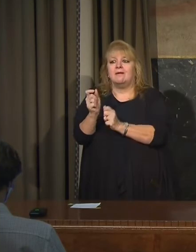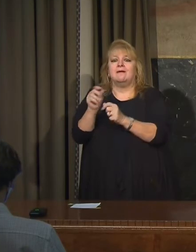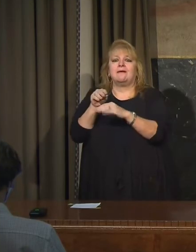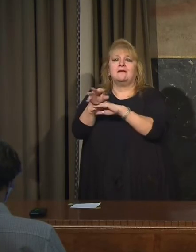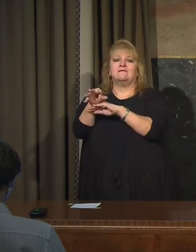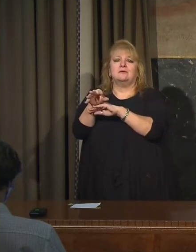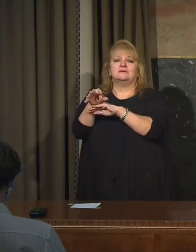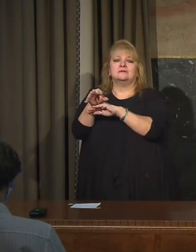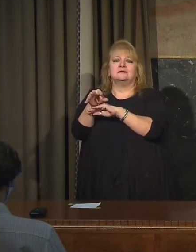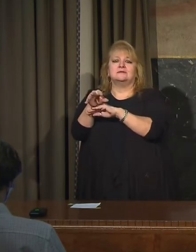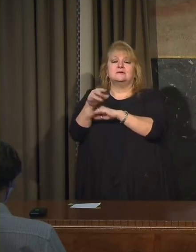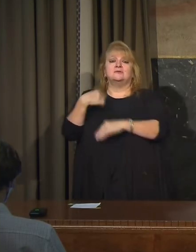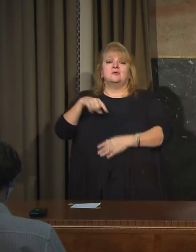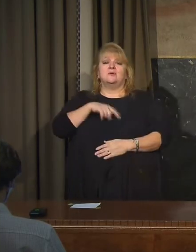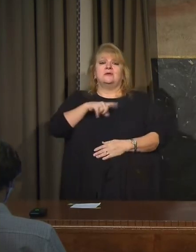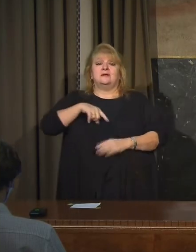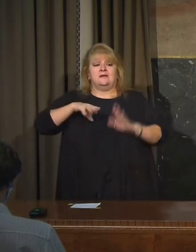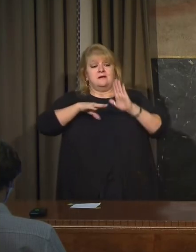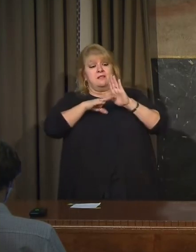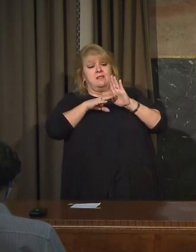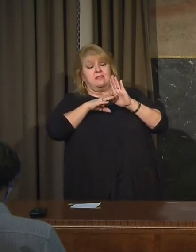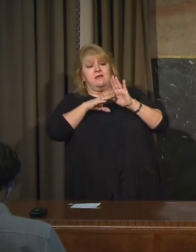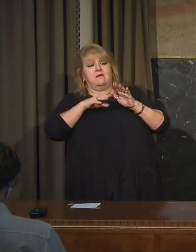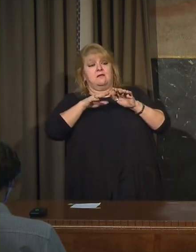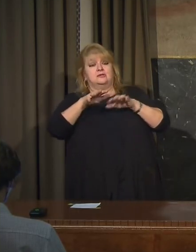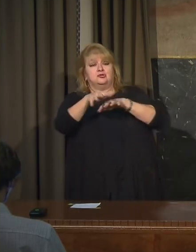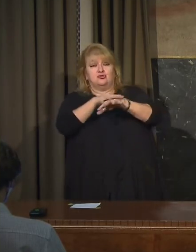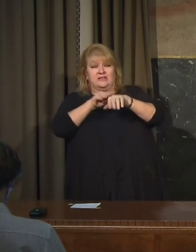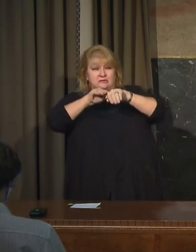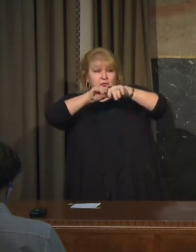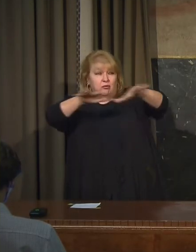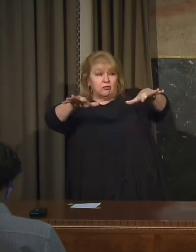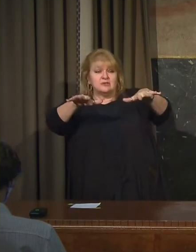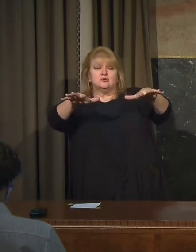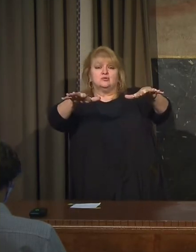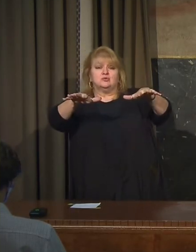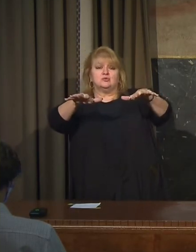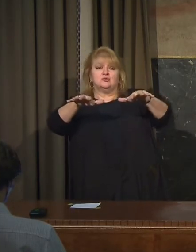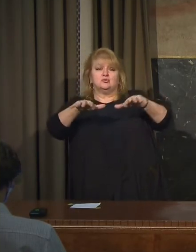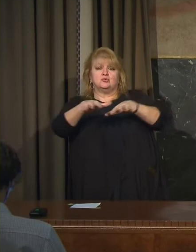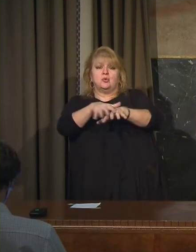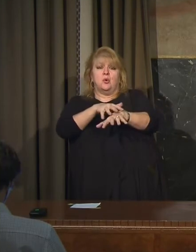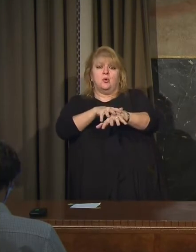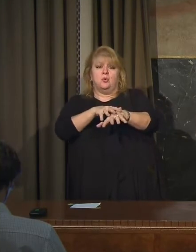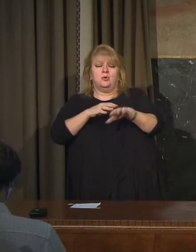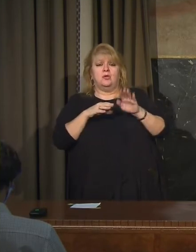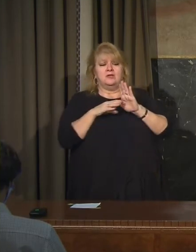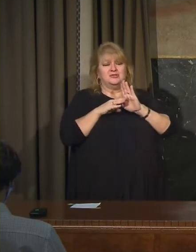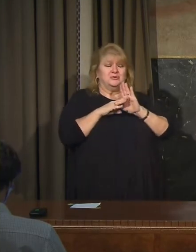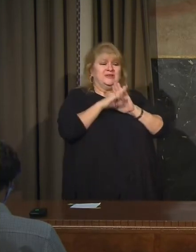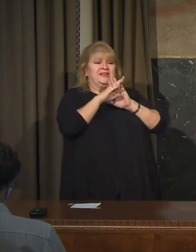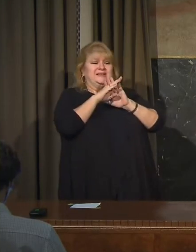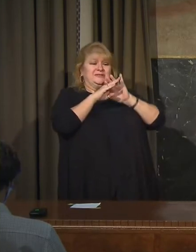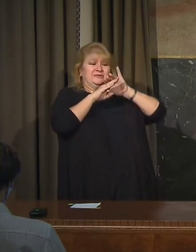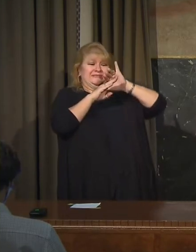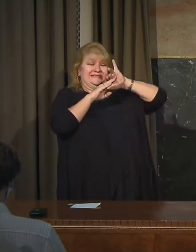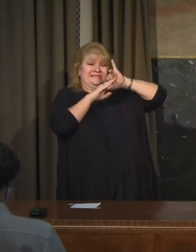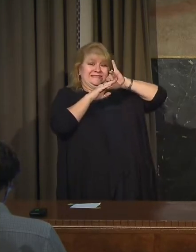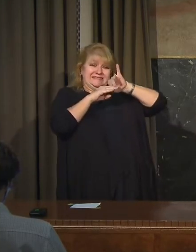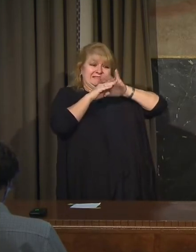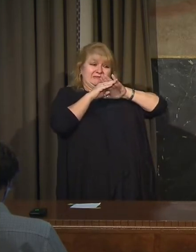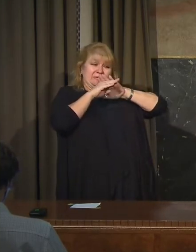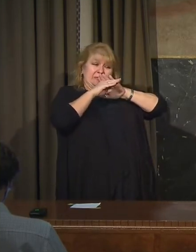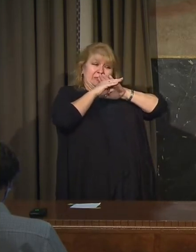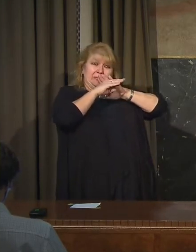slow the transmission, flatten the curve, reduce that positivity rate of our tests,